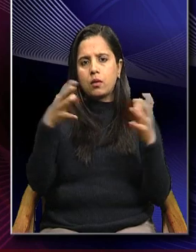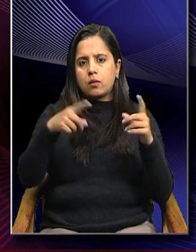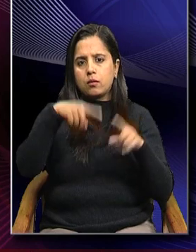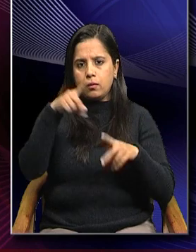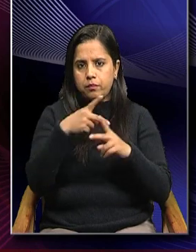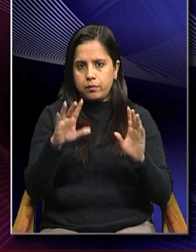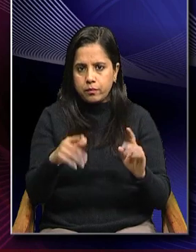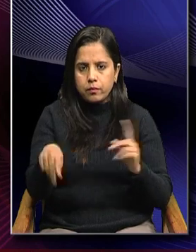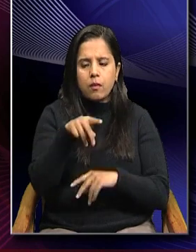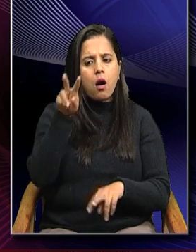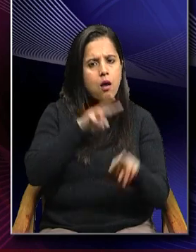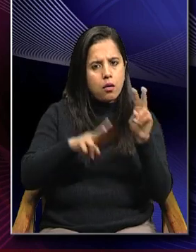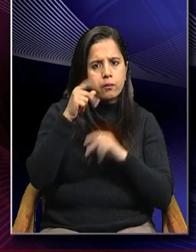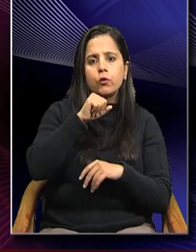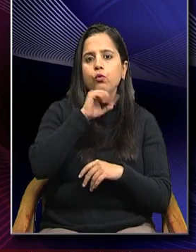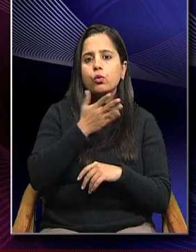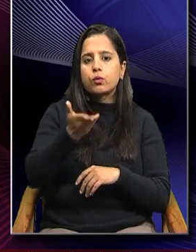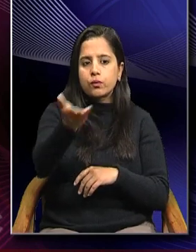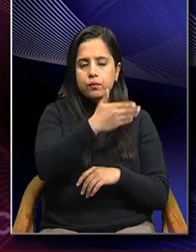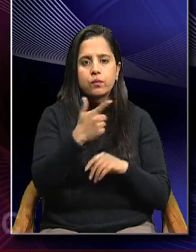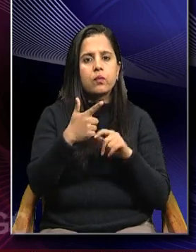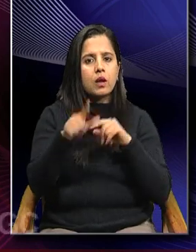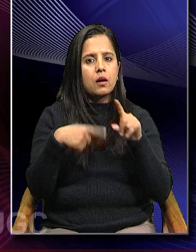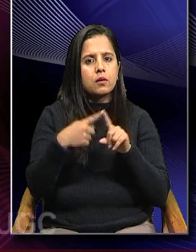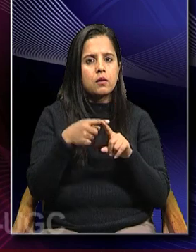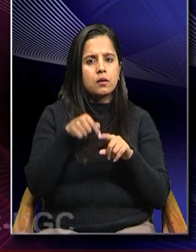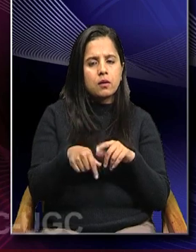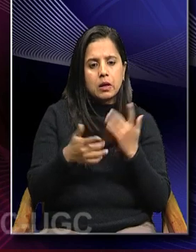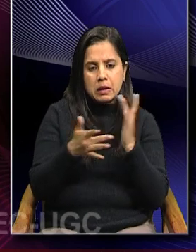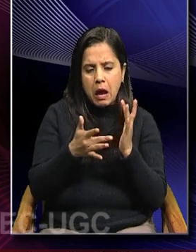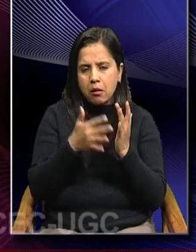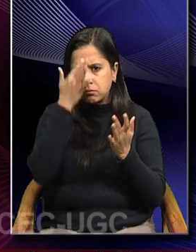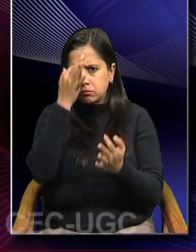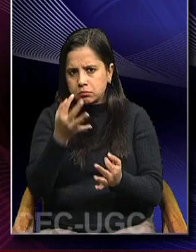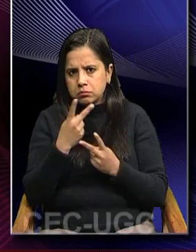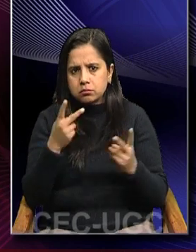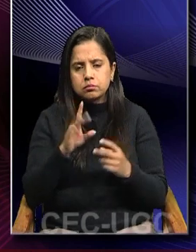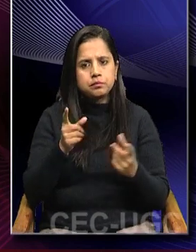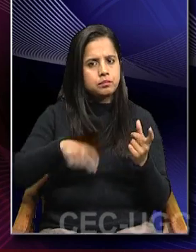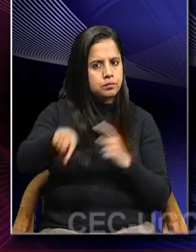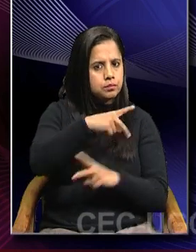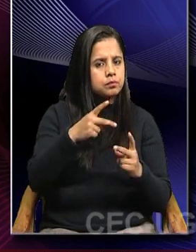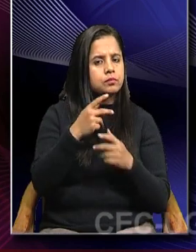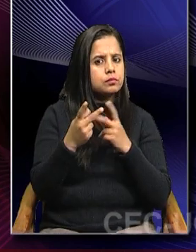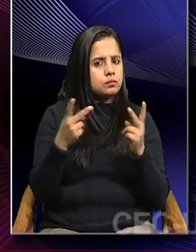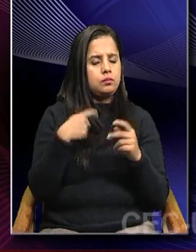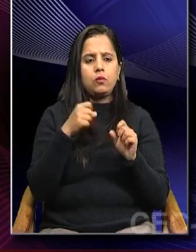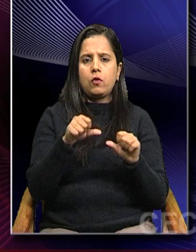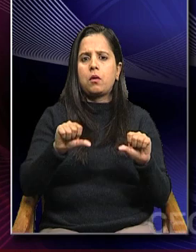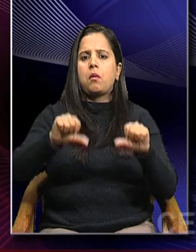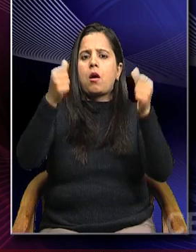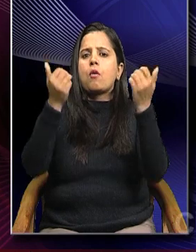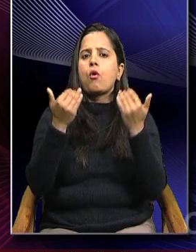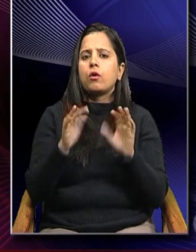makeup, from the youthful to tech savvy urban population to the vast rural consumer base, and accordingly we can succeed